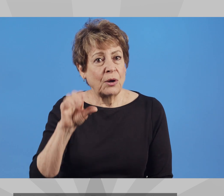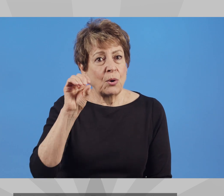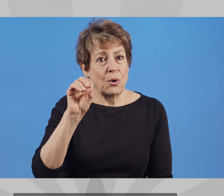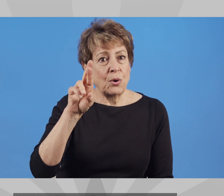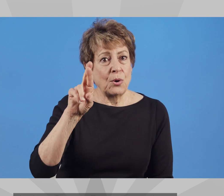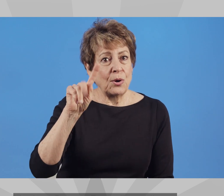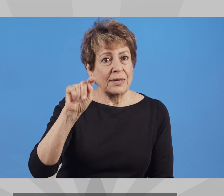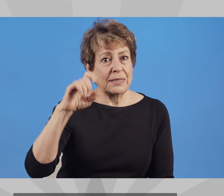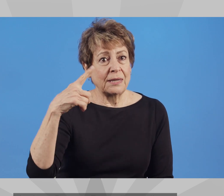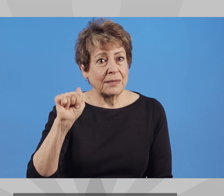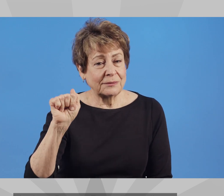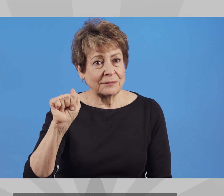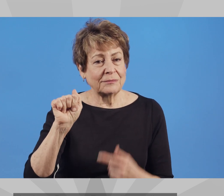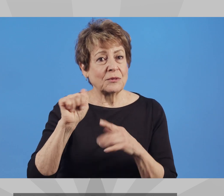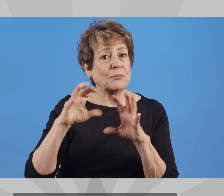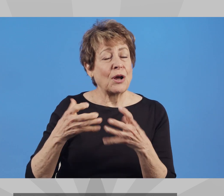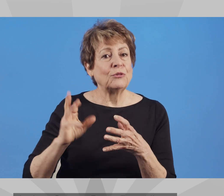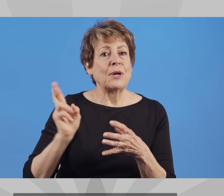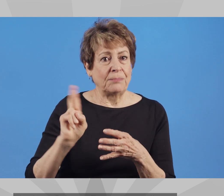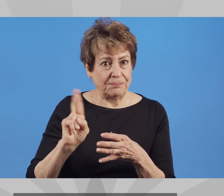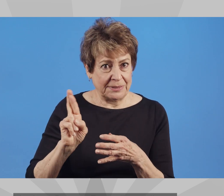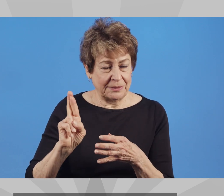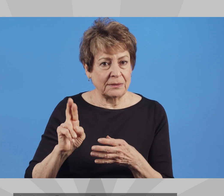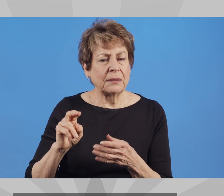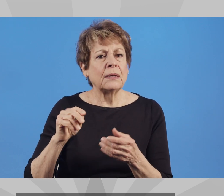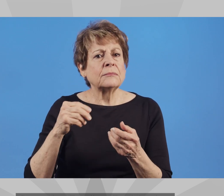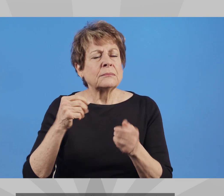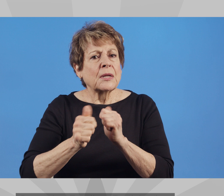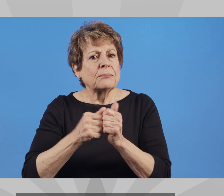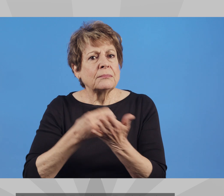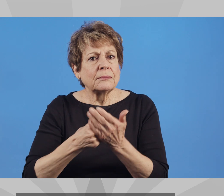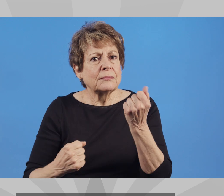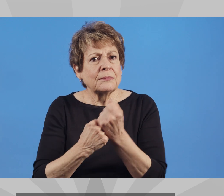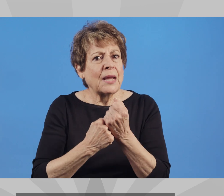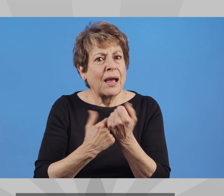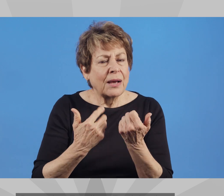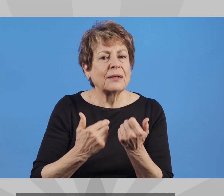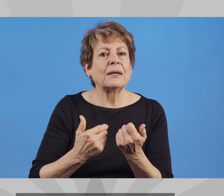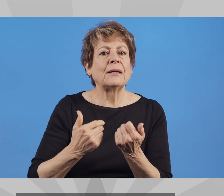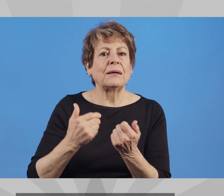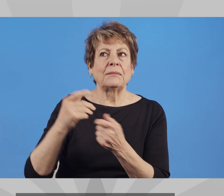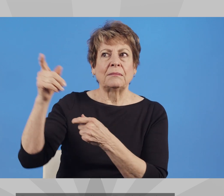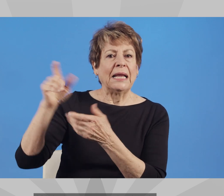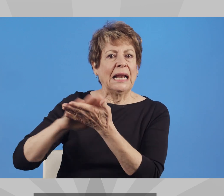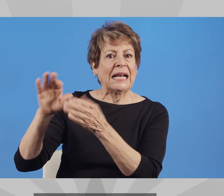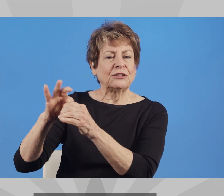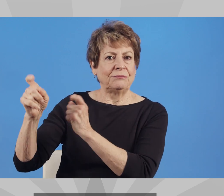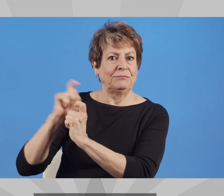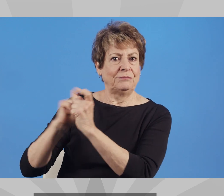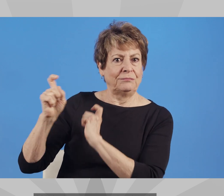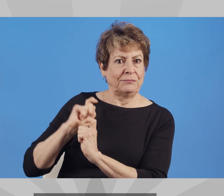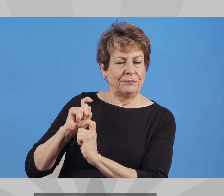Joshua Ortega. Party, Republican. Campaign funding, participating.